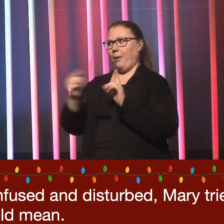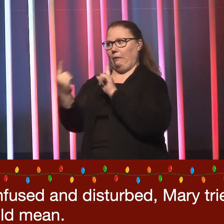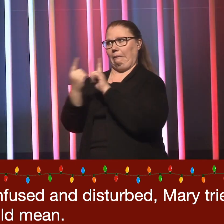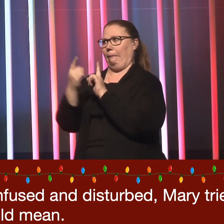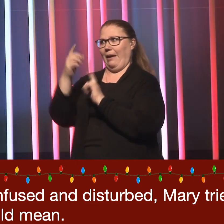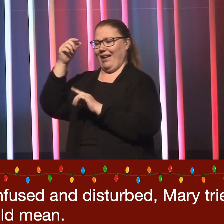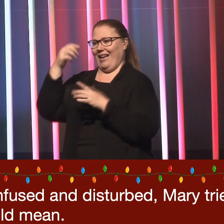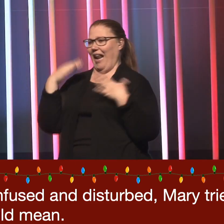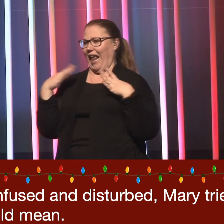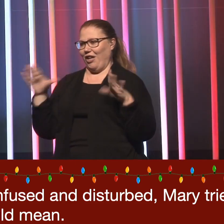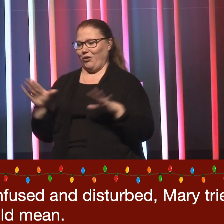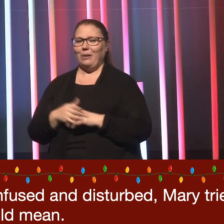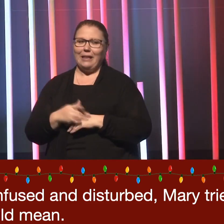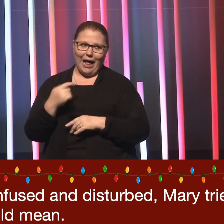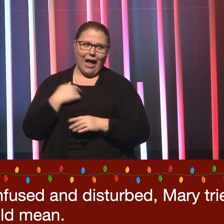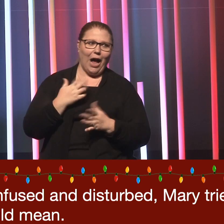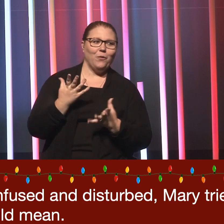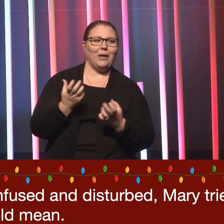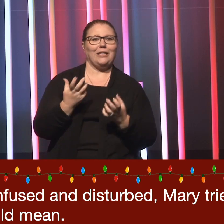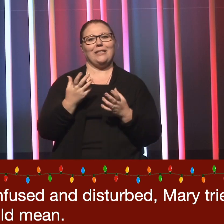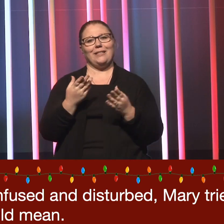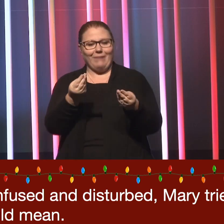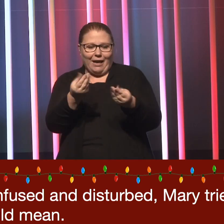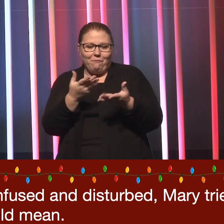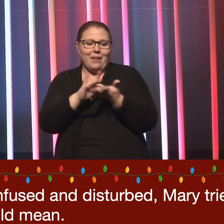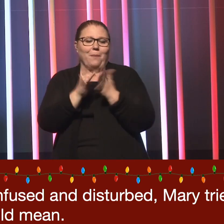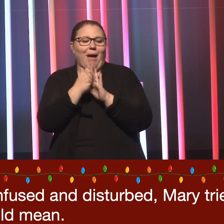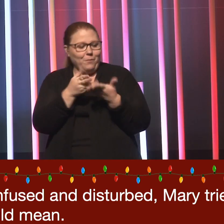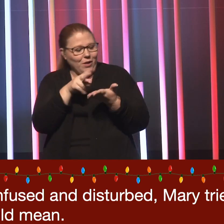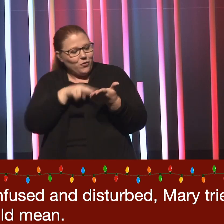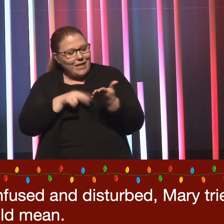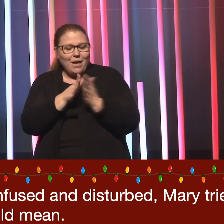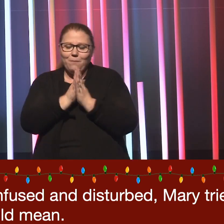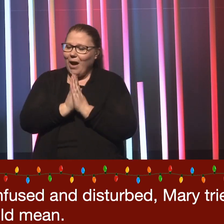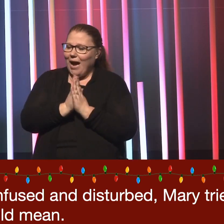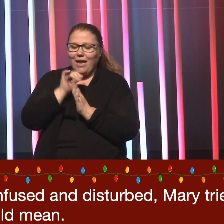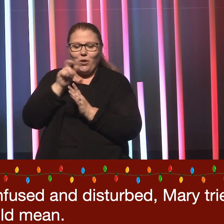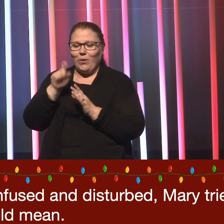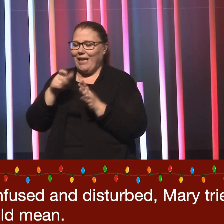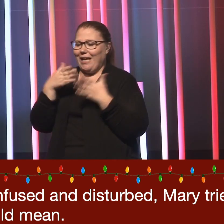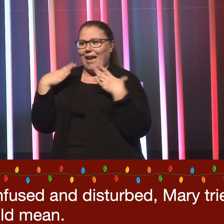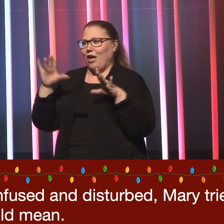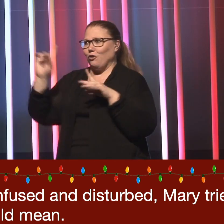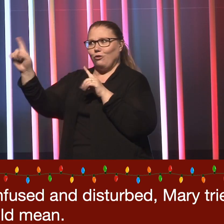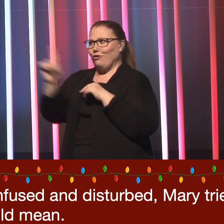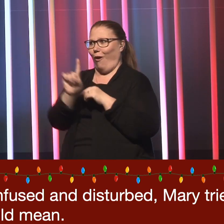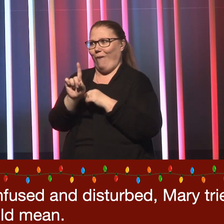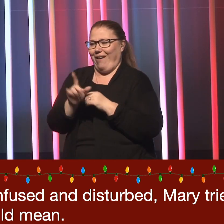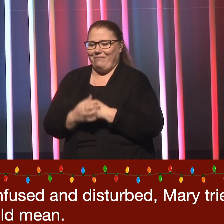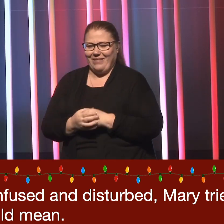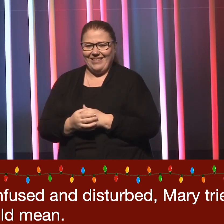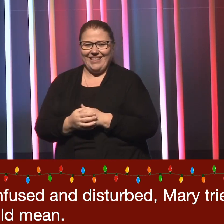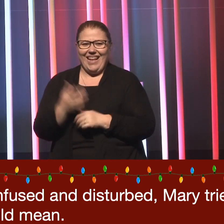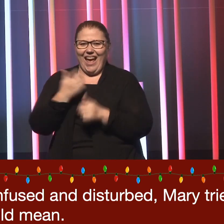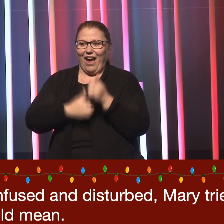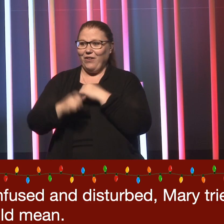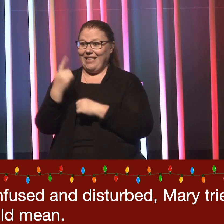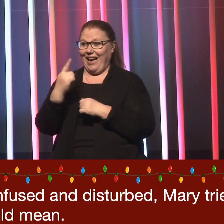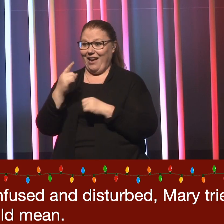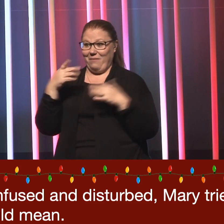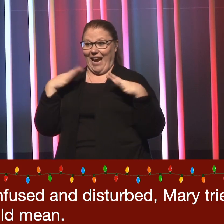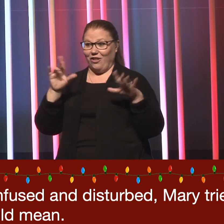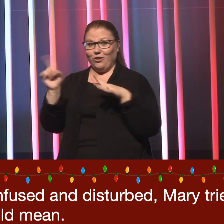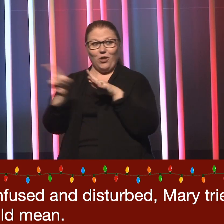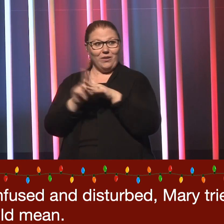just take normal, like, just give me the Bible. I'll read the Bible. I'll pray. I don't need an angelic visitation. Every time an angel shows up, people get